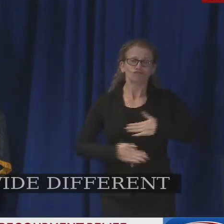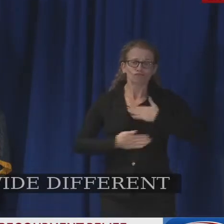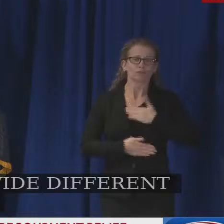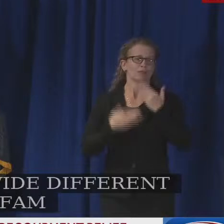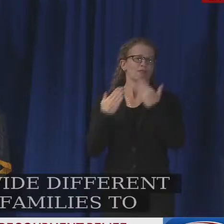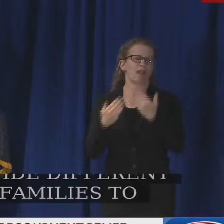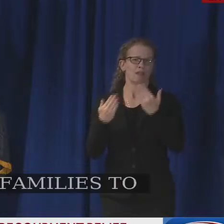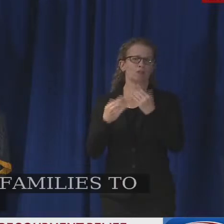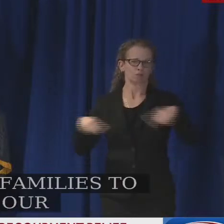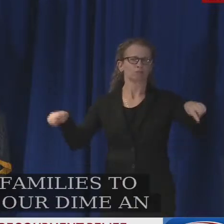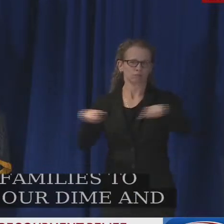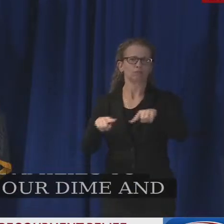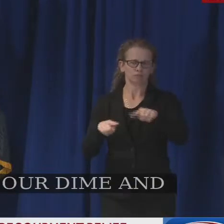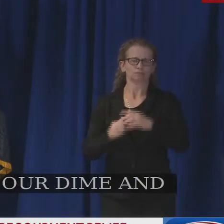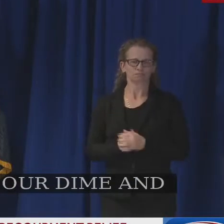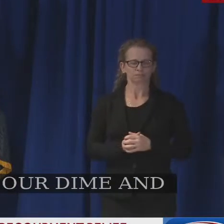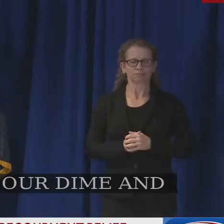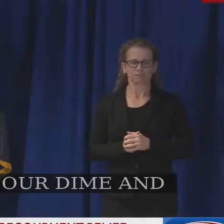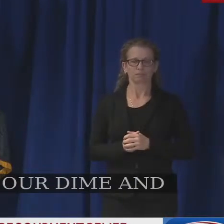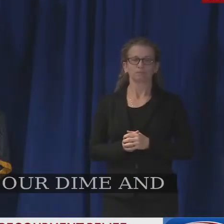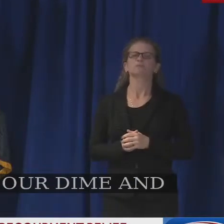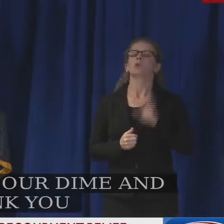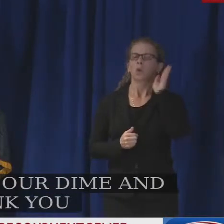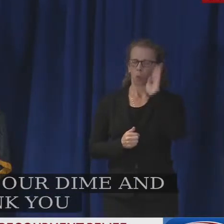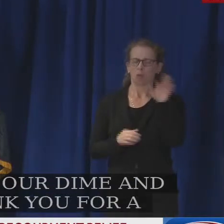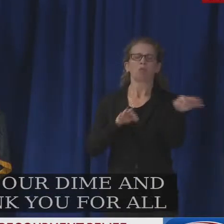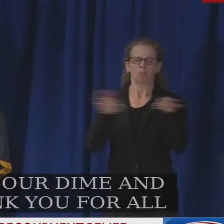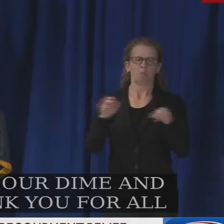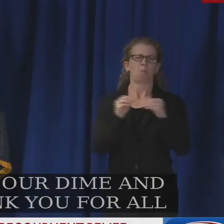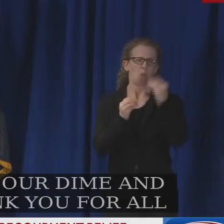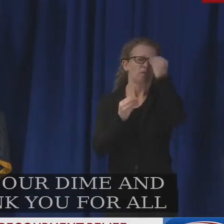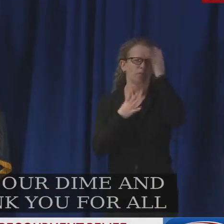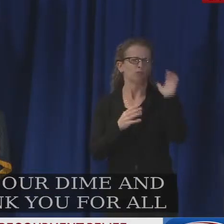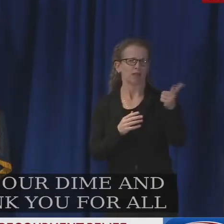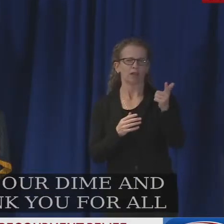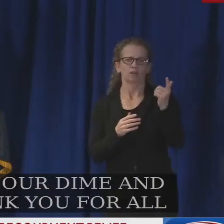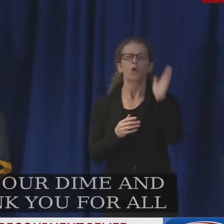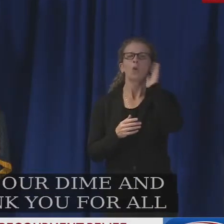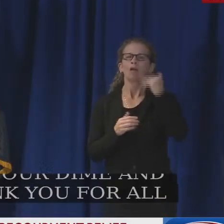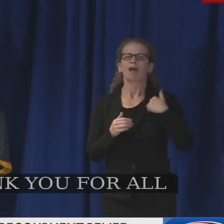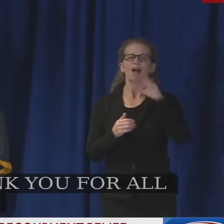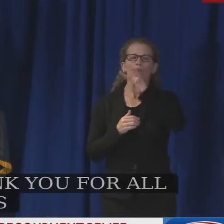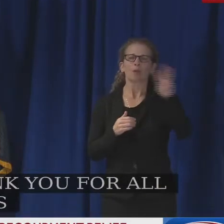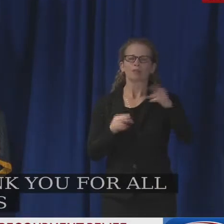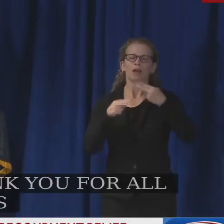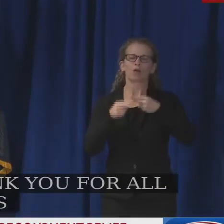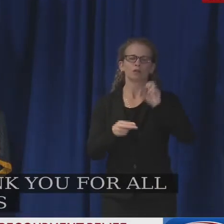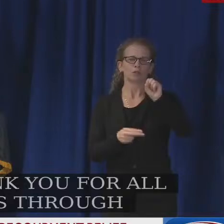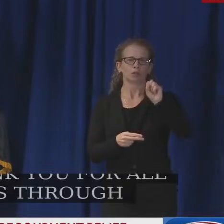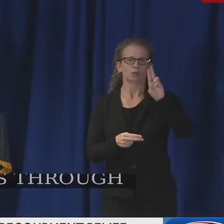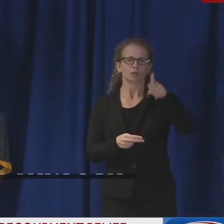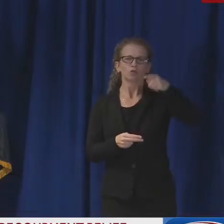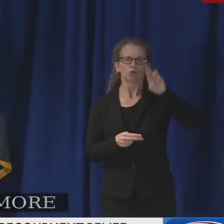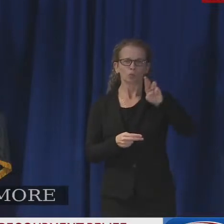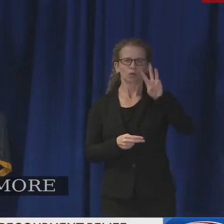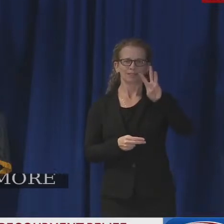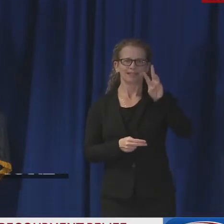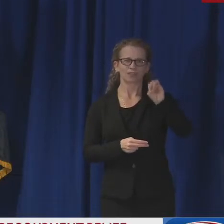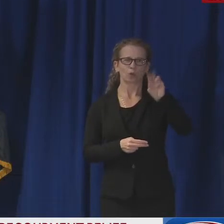they did for getting us through this. But there will be more information. Ultimately, we have a website called super603tour.com.